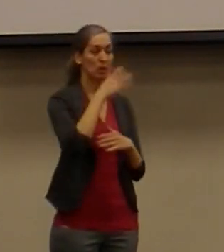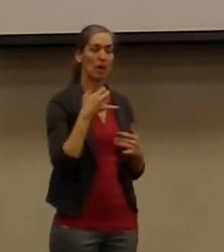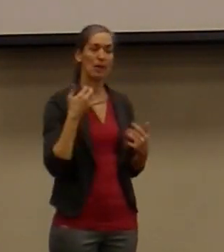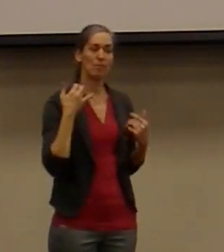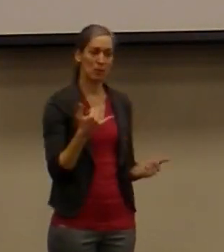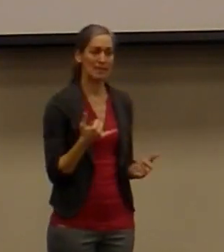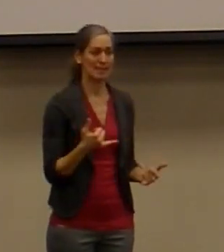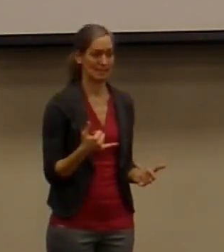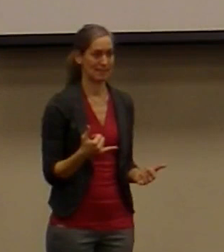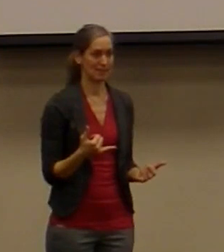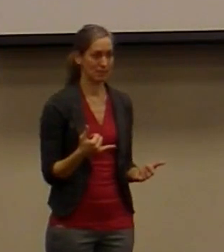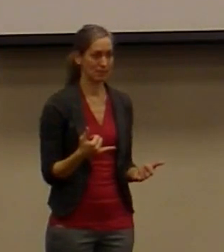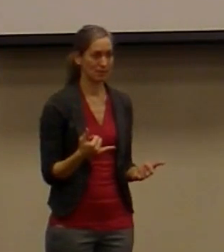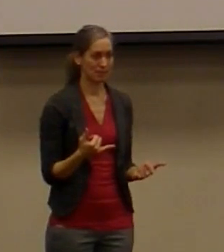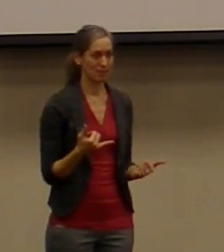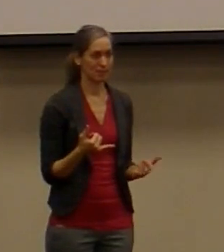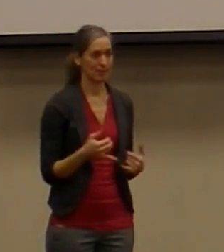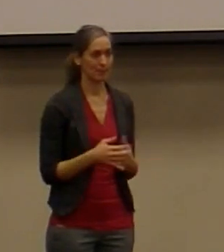present.